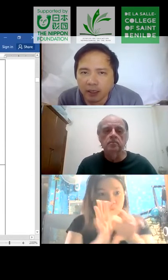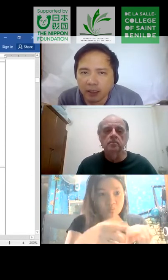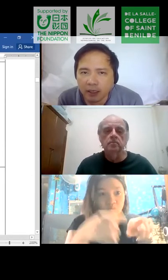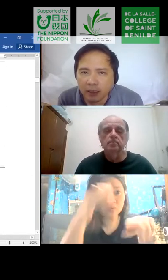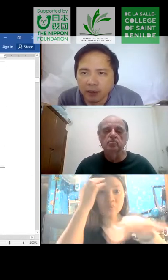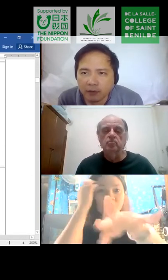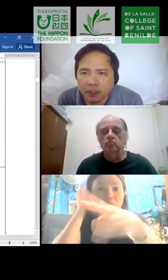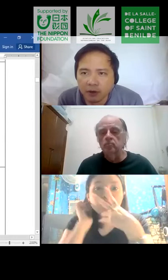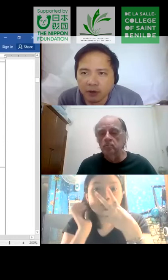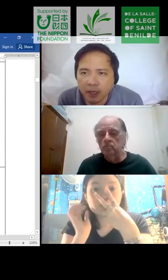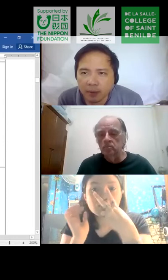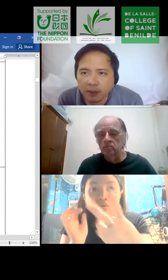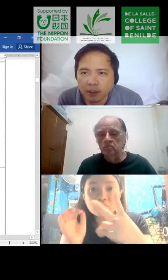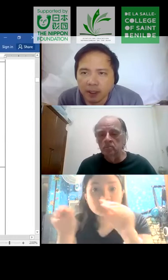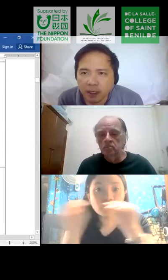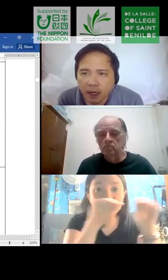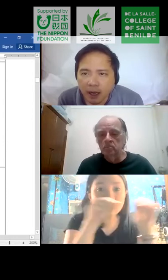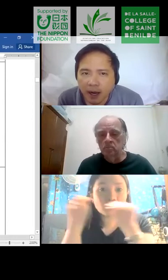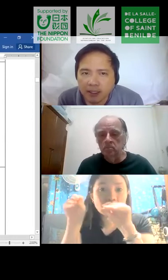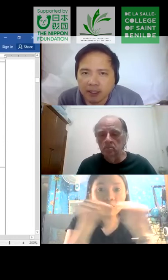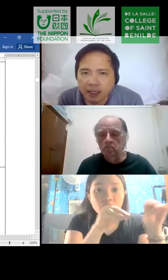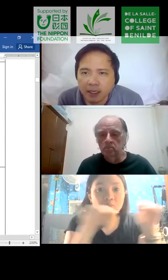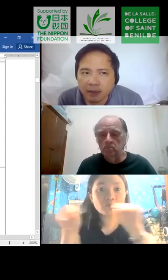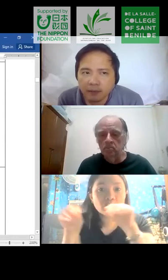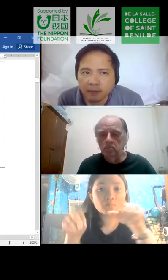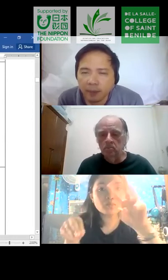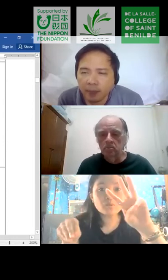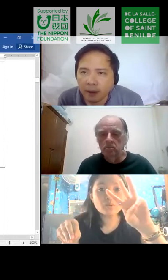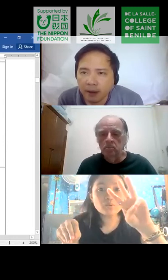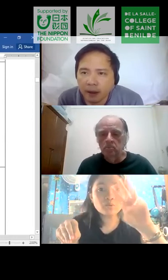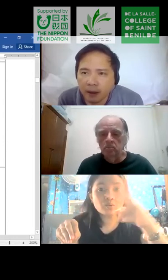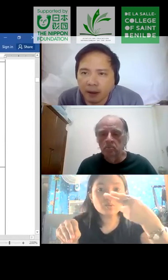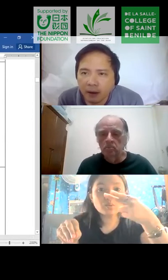that and scroll up. I see